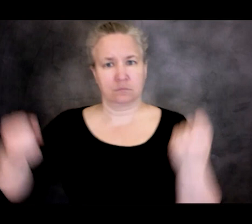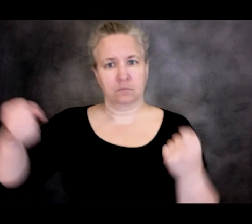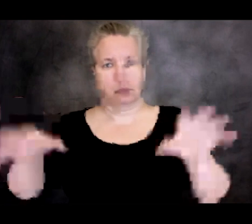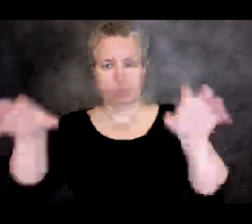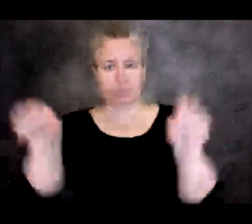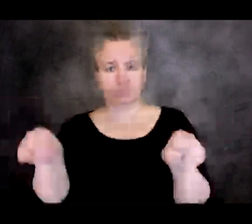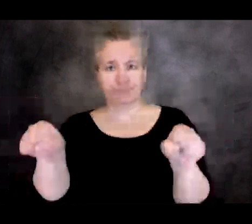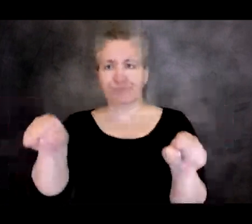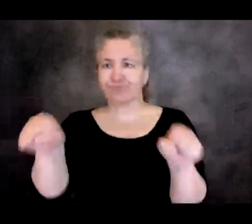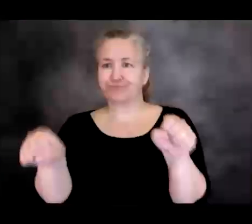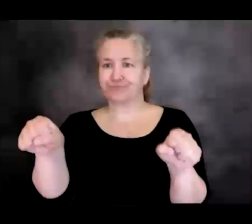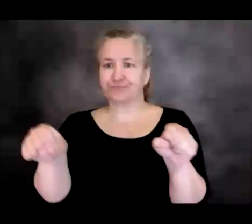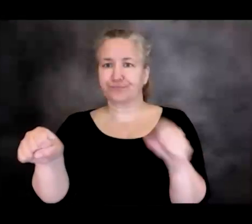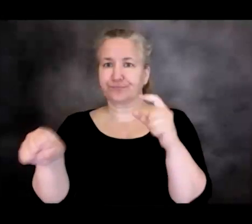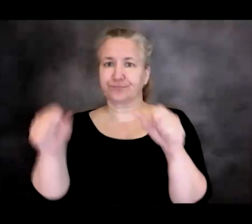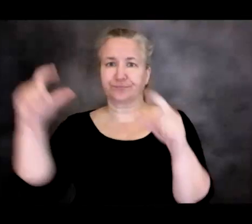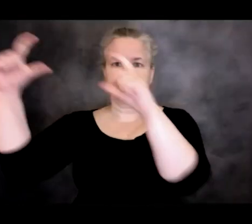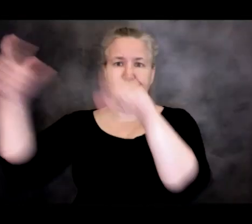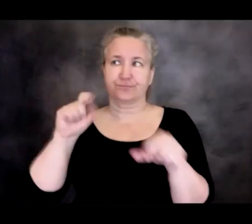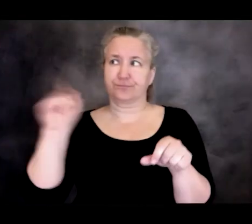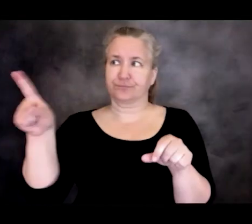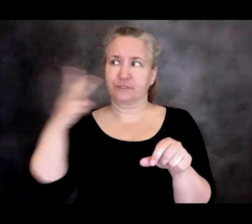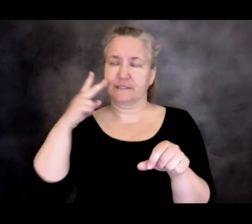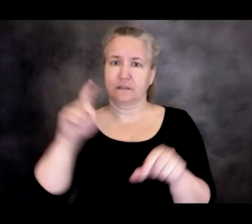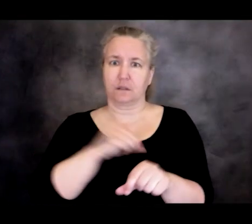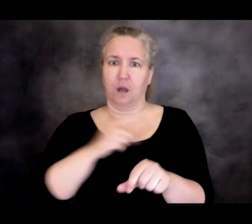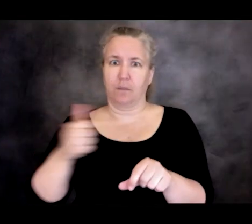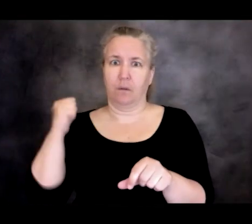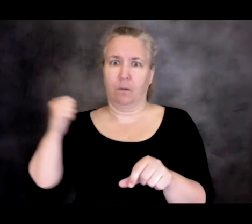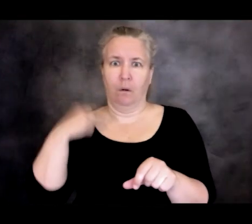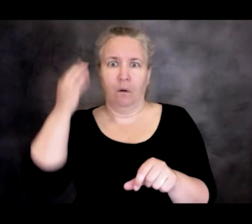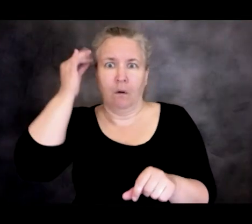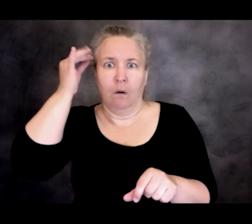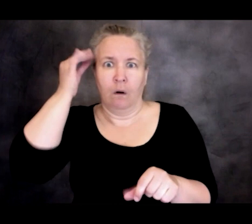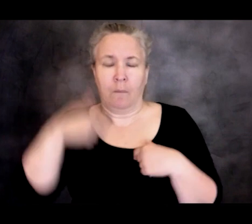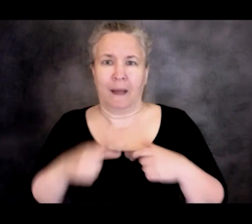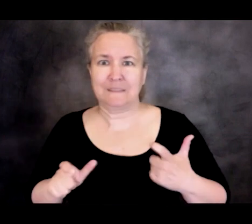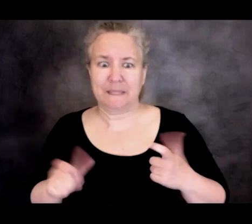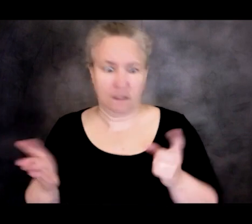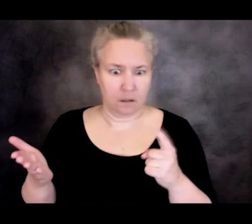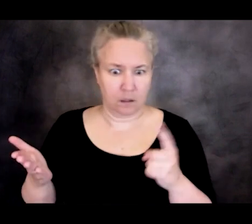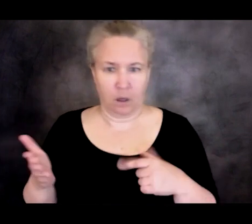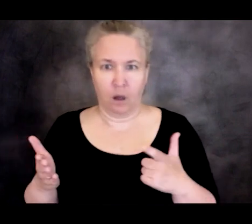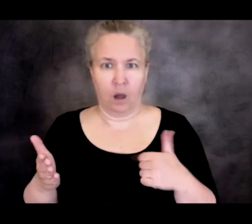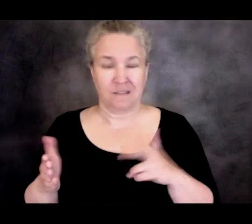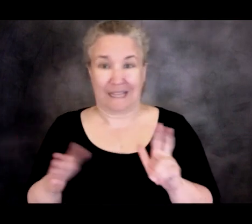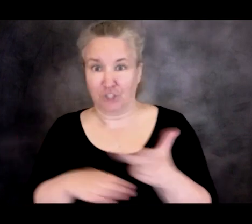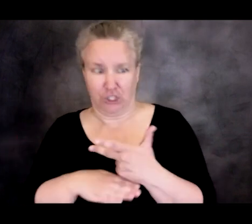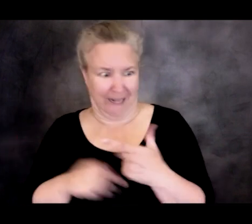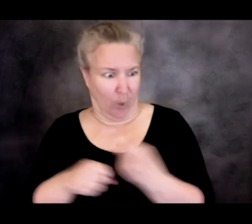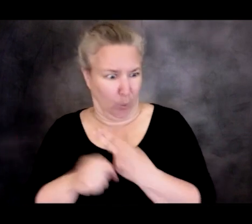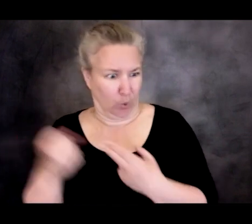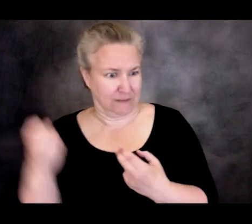I see a cop behind me. I think, was I speeding? Was I going 5 above the speed limit? Did I turn? When I turned, did I use a signal